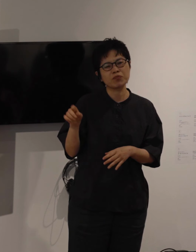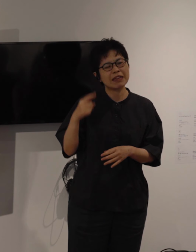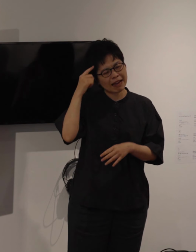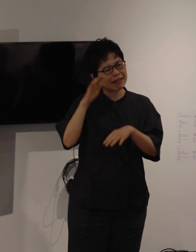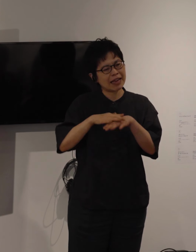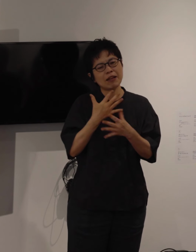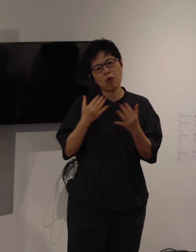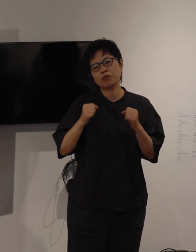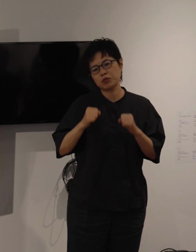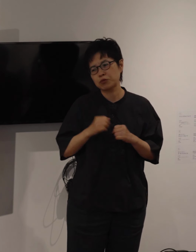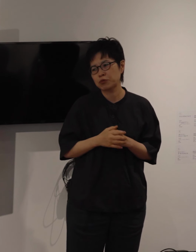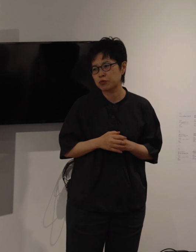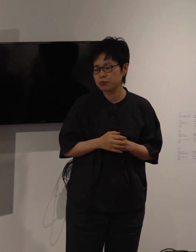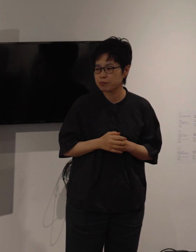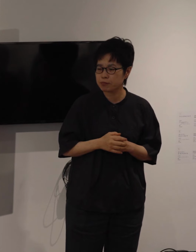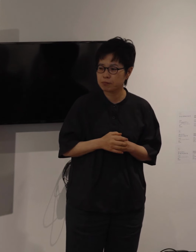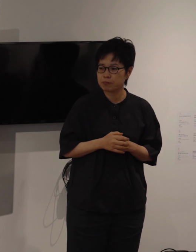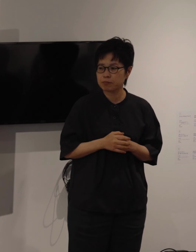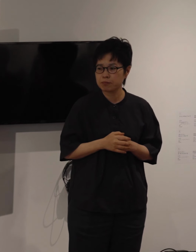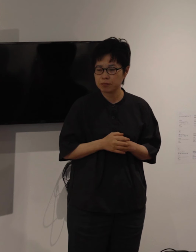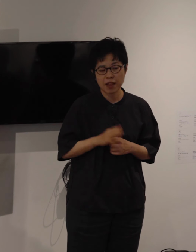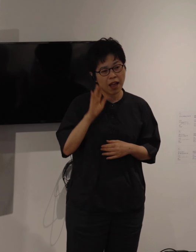out, which I'll show you one in a moment.